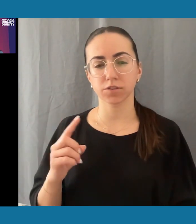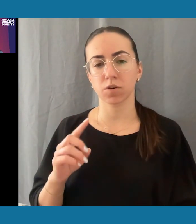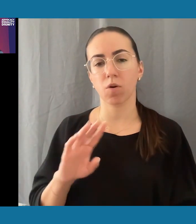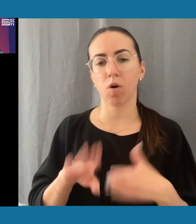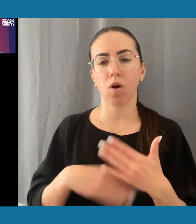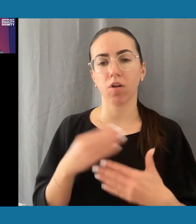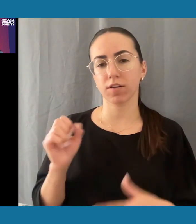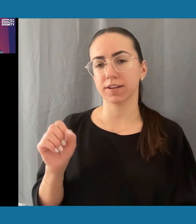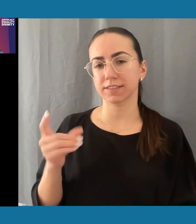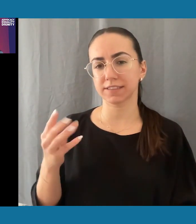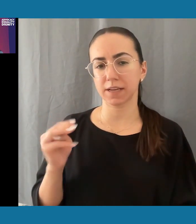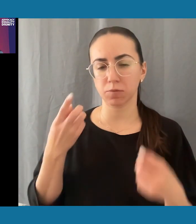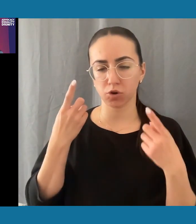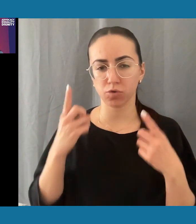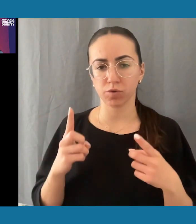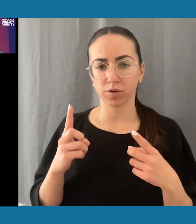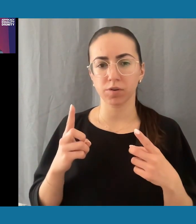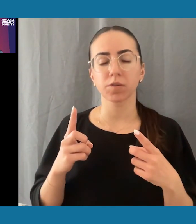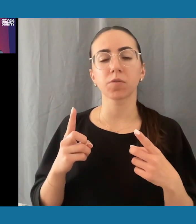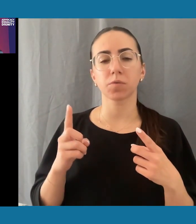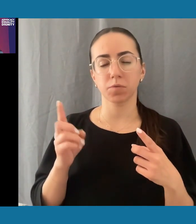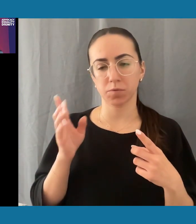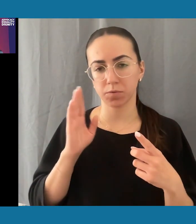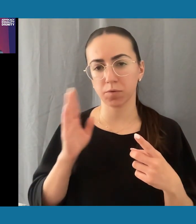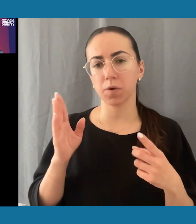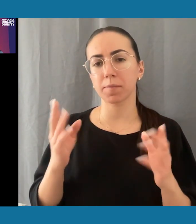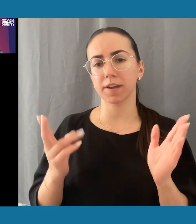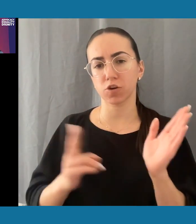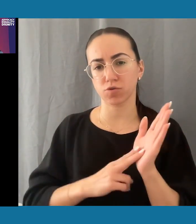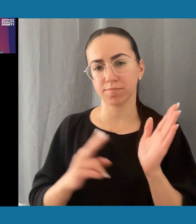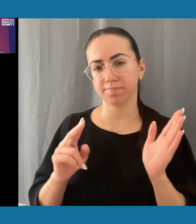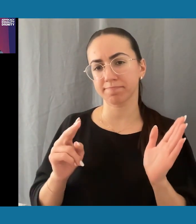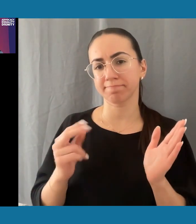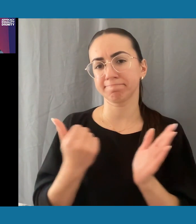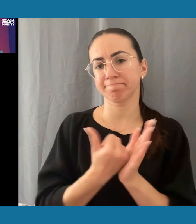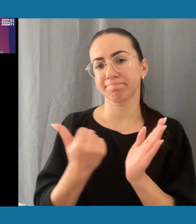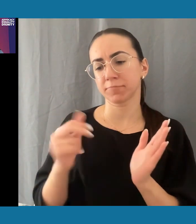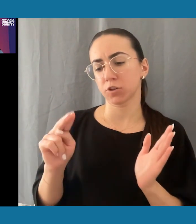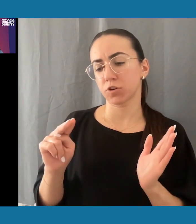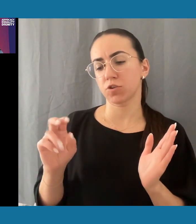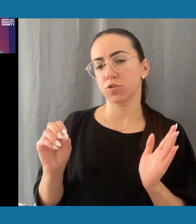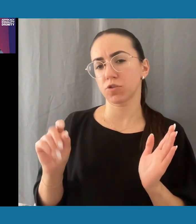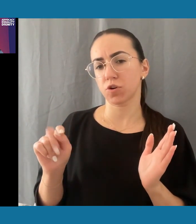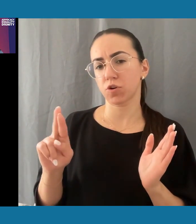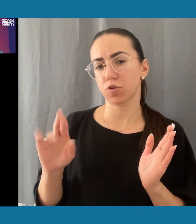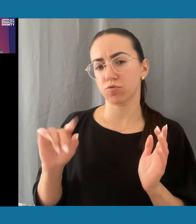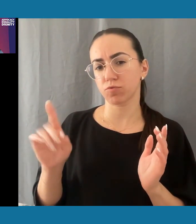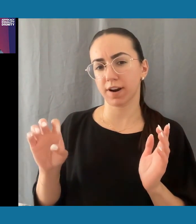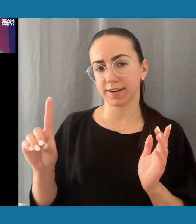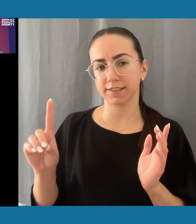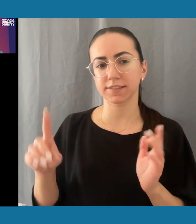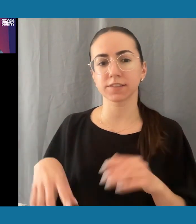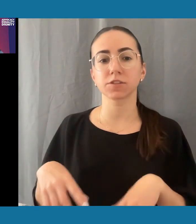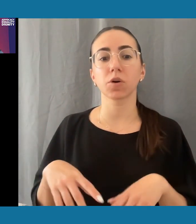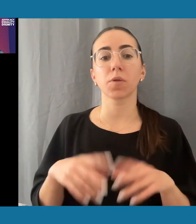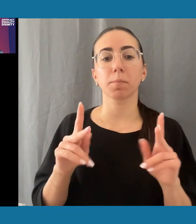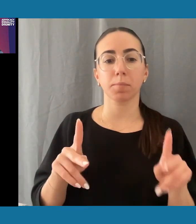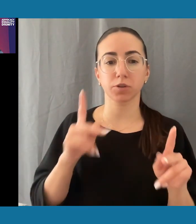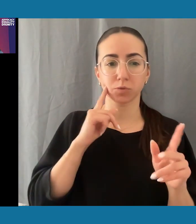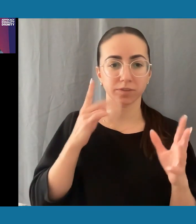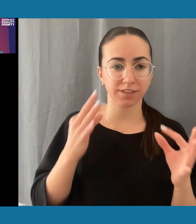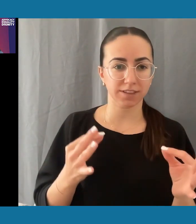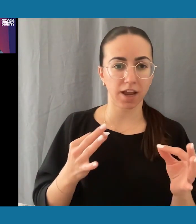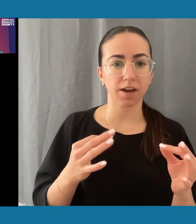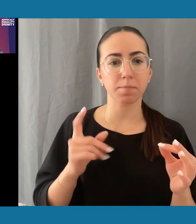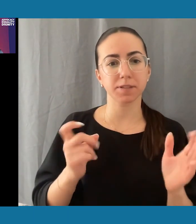be notarized. So the document is going to have to be signed by the decision maker. It's going to have to be signed by all of the supporters